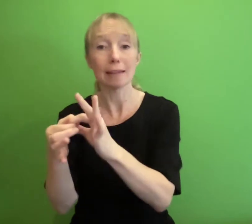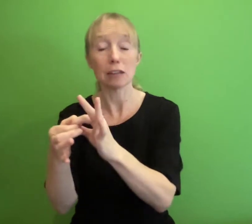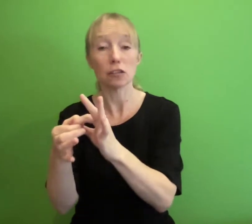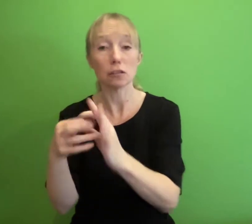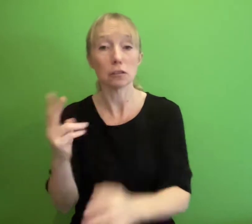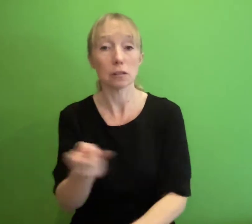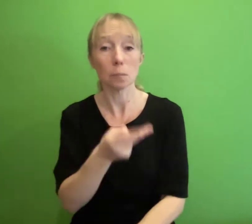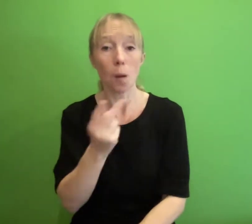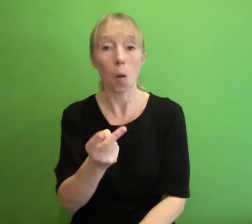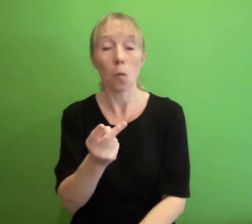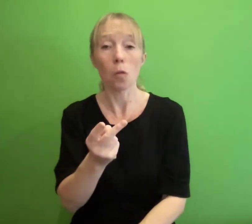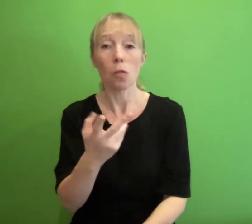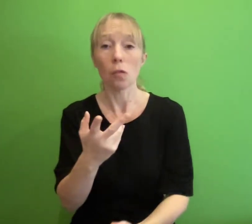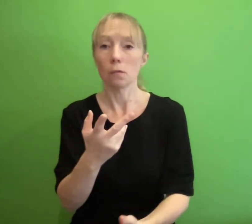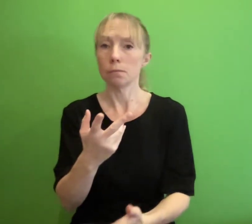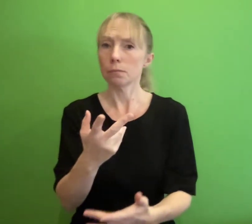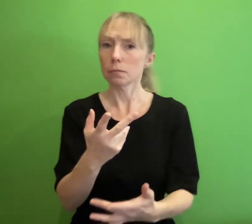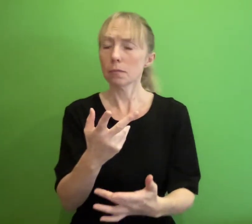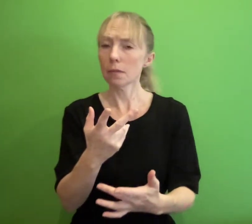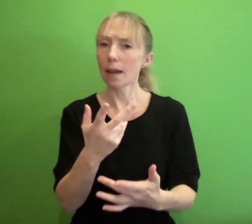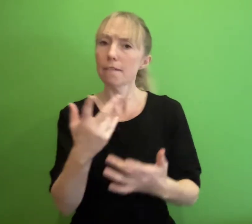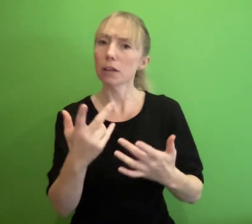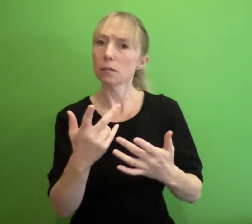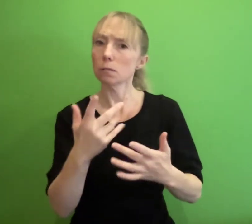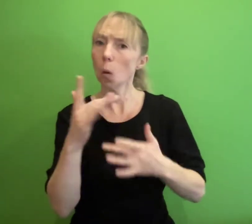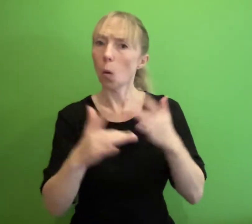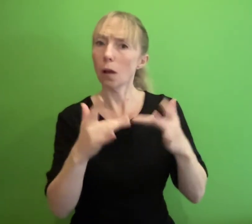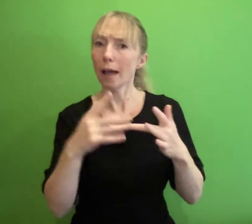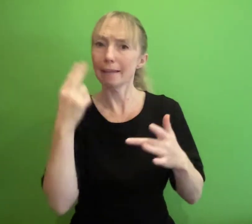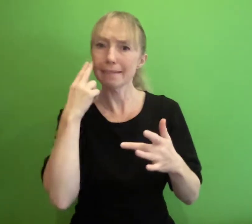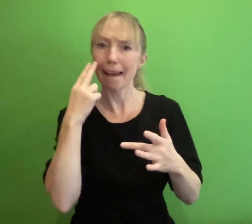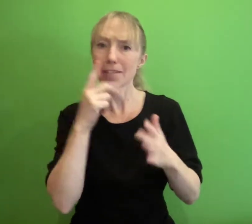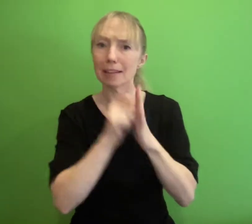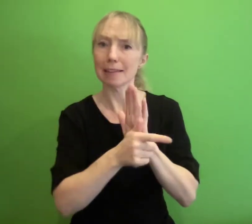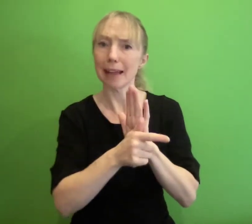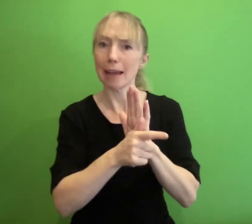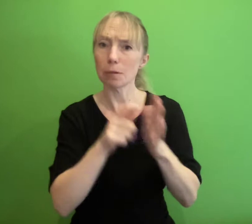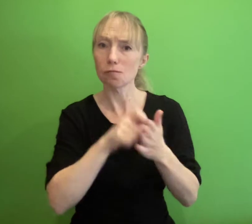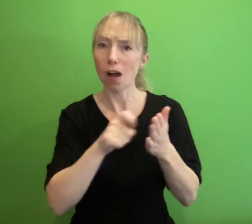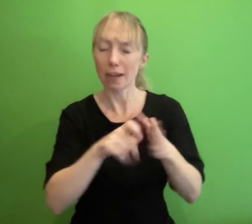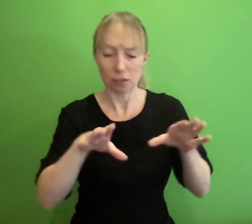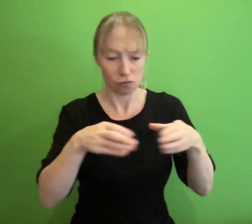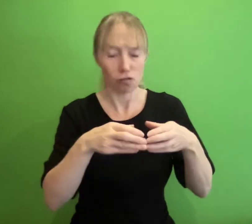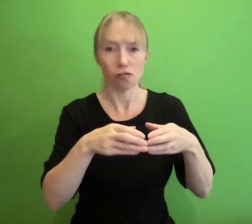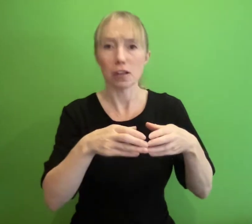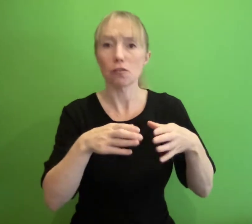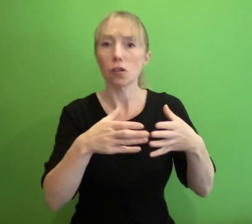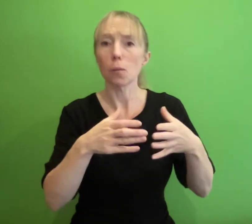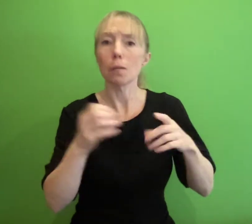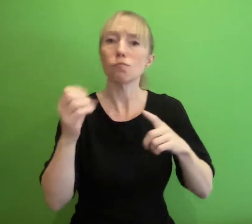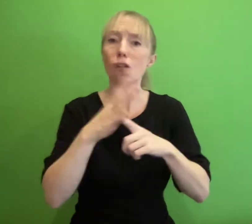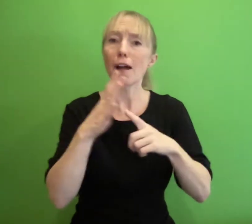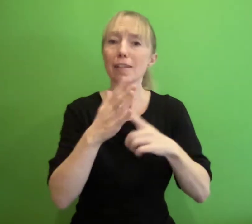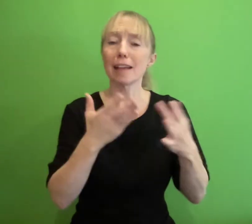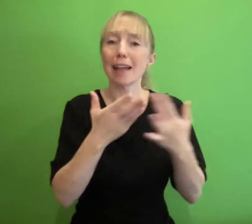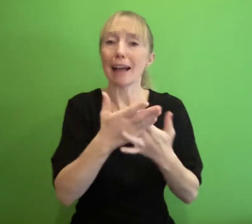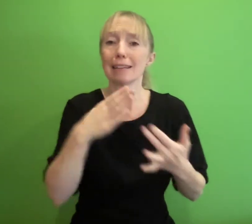online deaf and disabled writers retreat that prioritised access requirements, run by CRIPtic Arts and Spread the